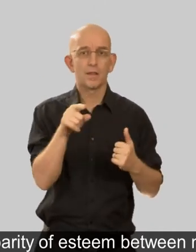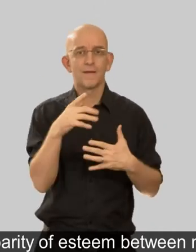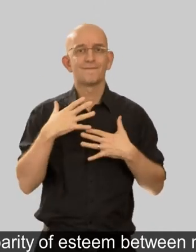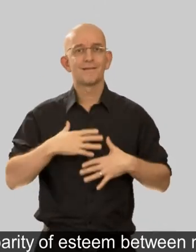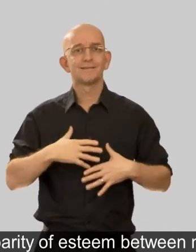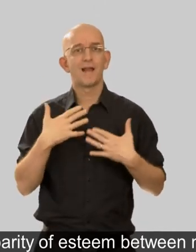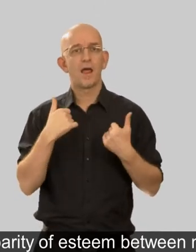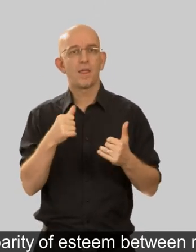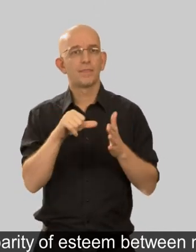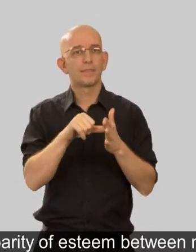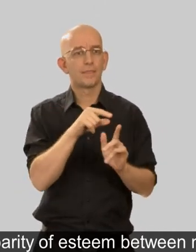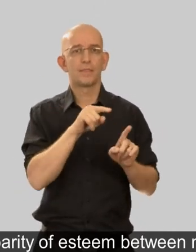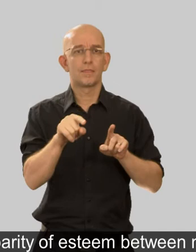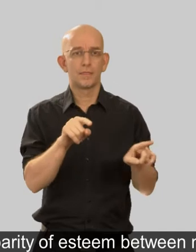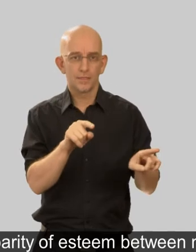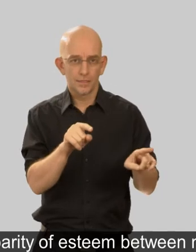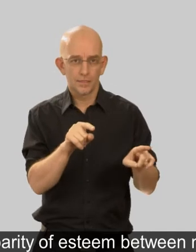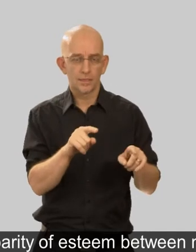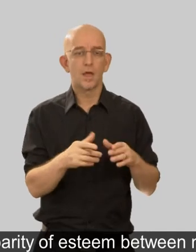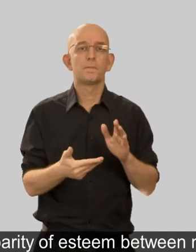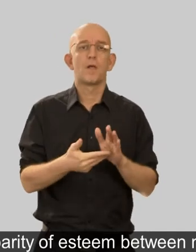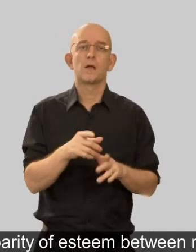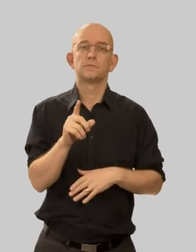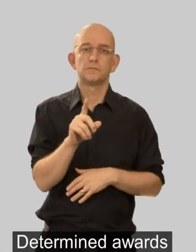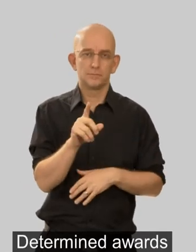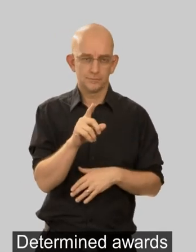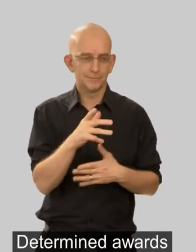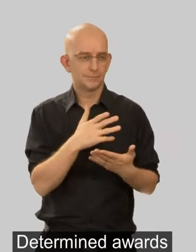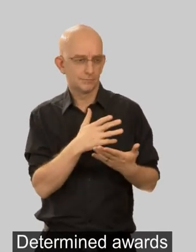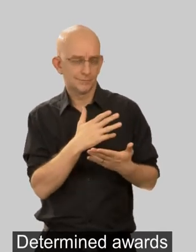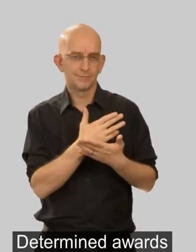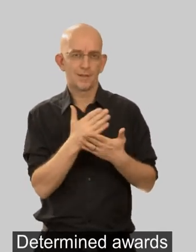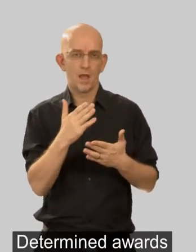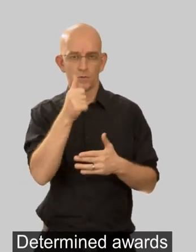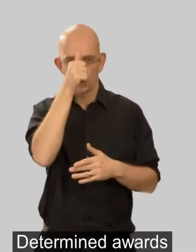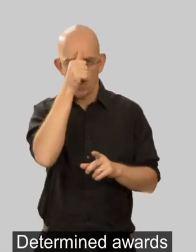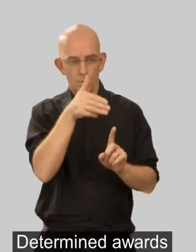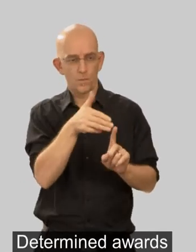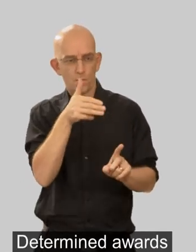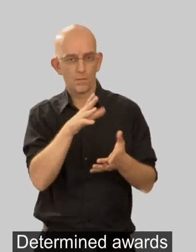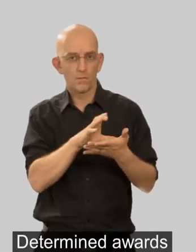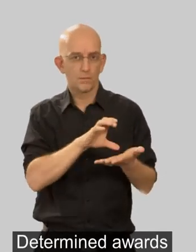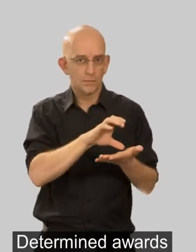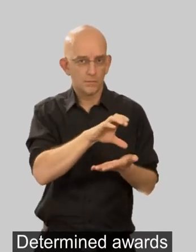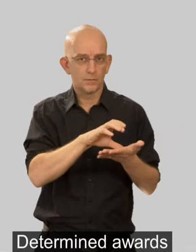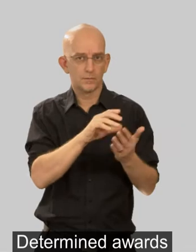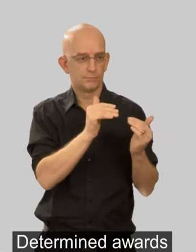and determined awards consistently